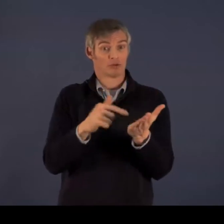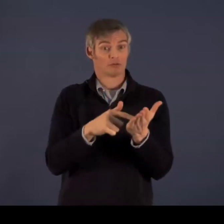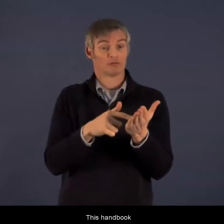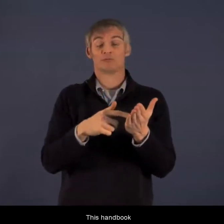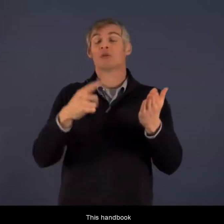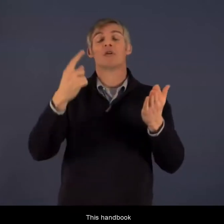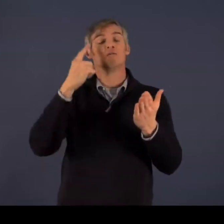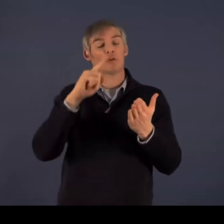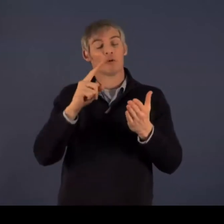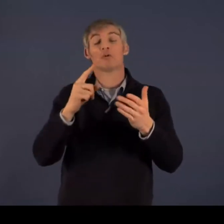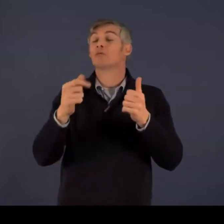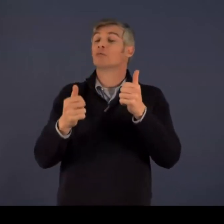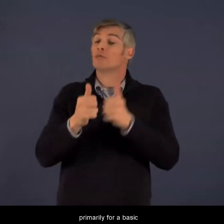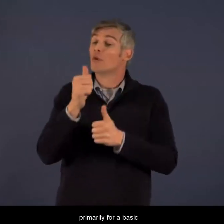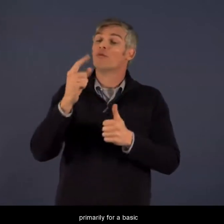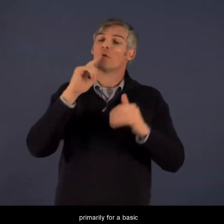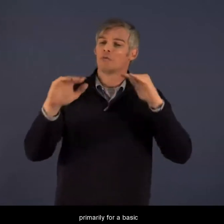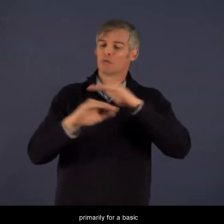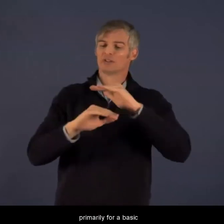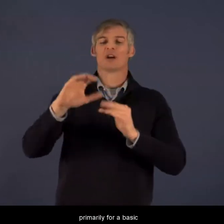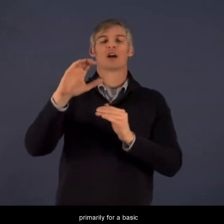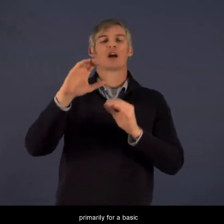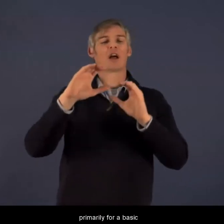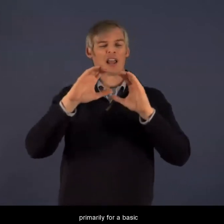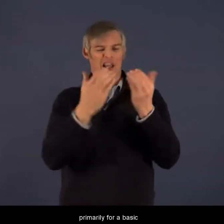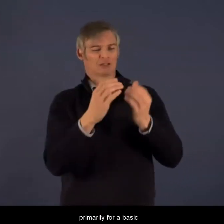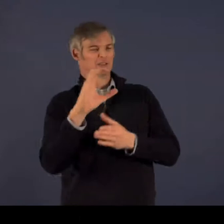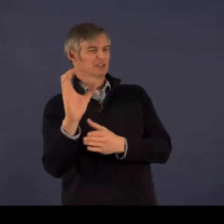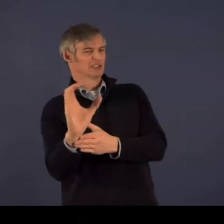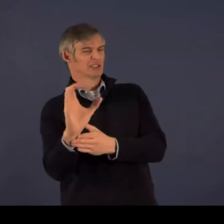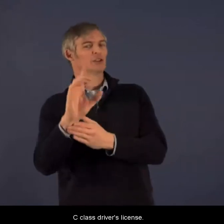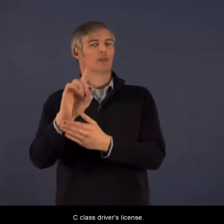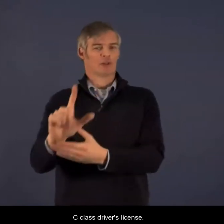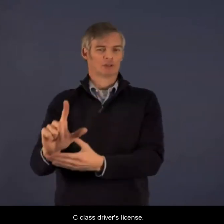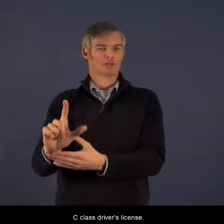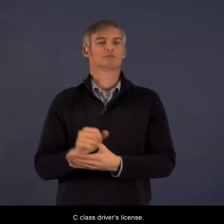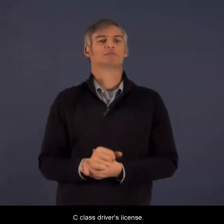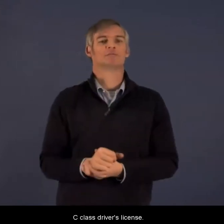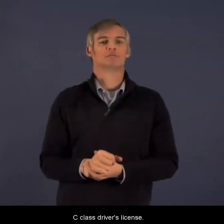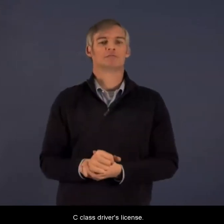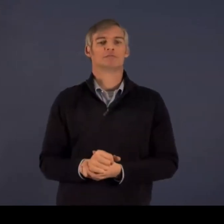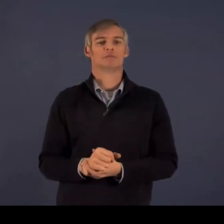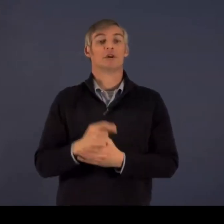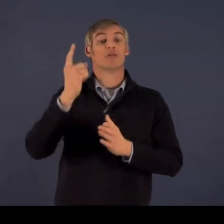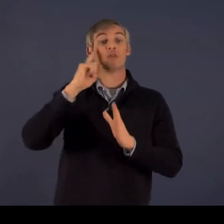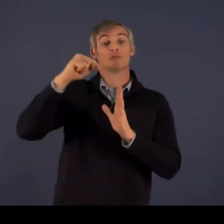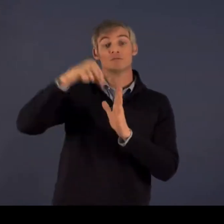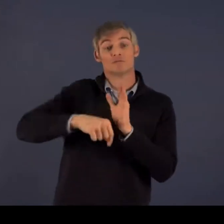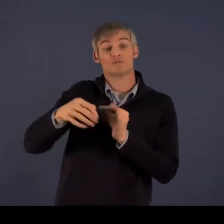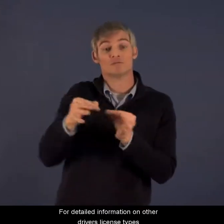This handbook is primarily for a basic C-class driver's license. For